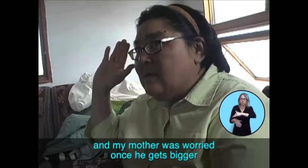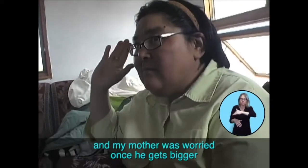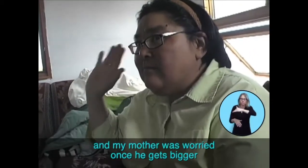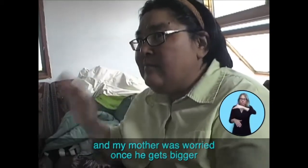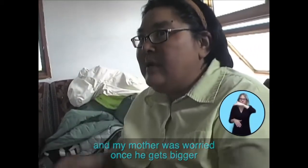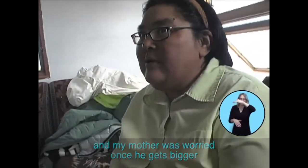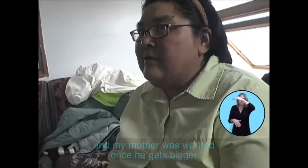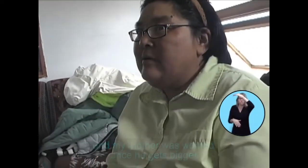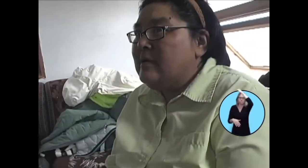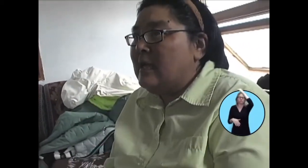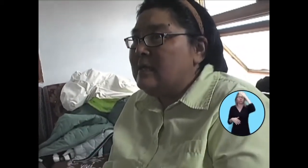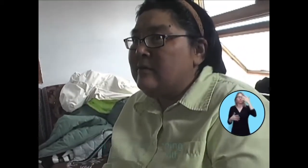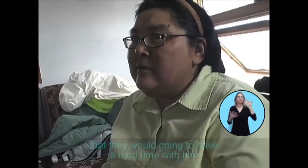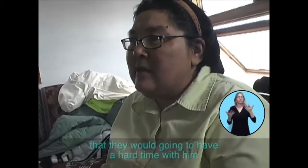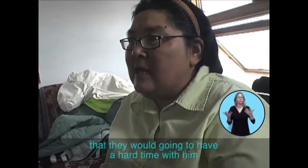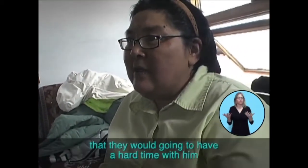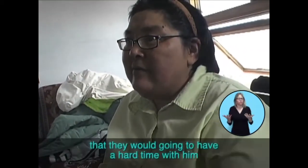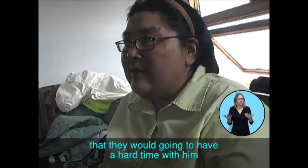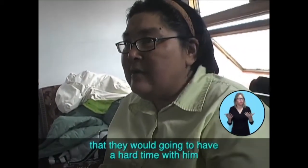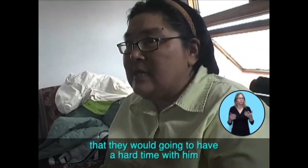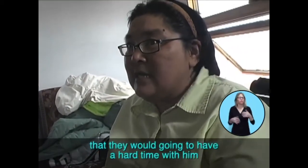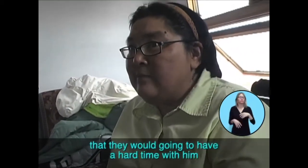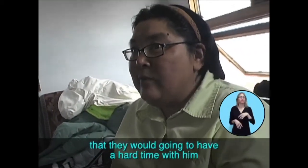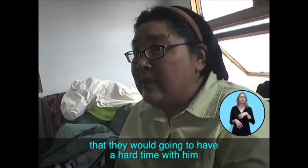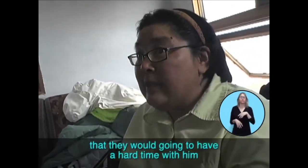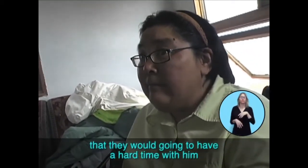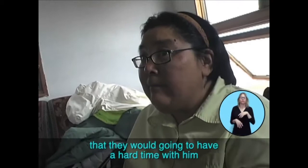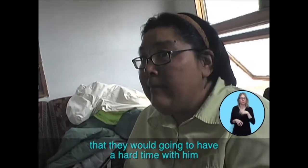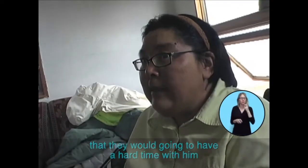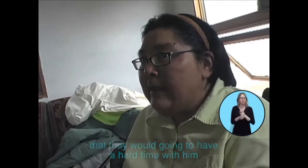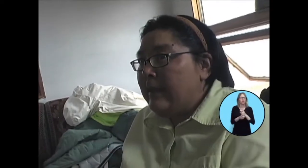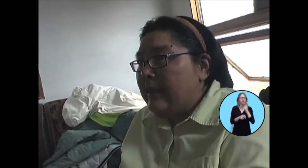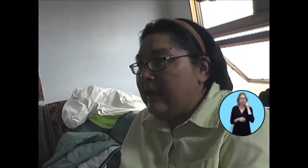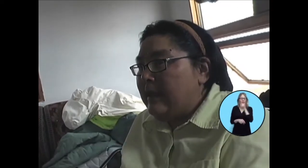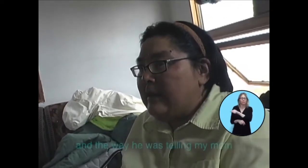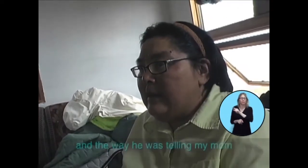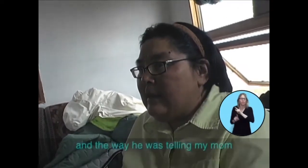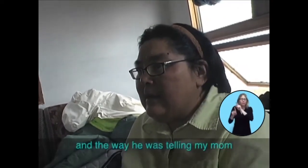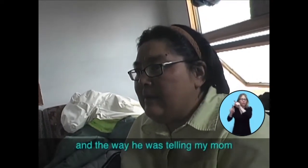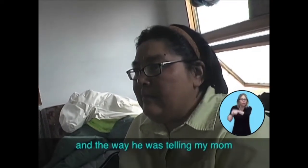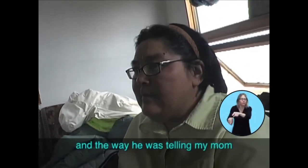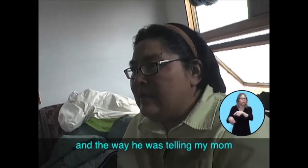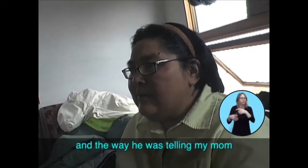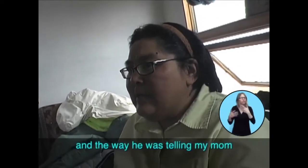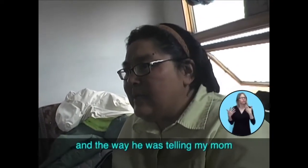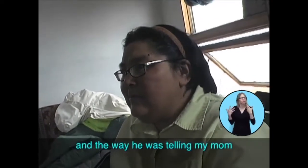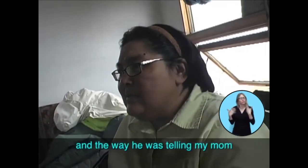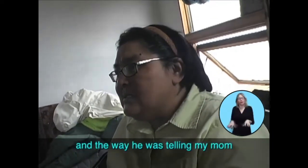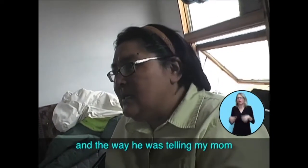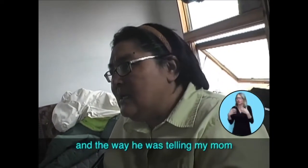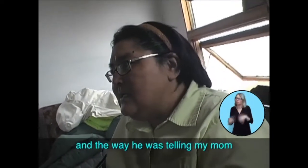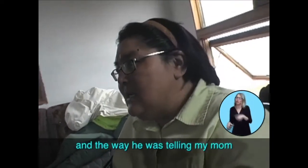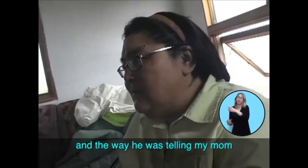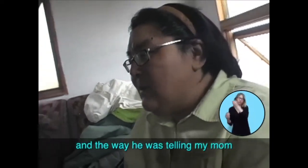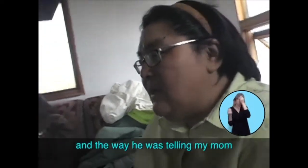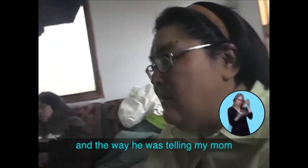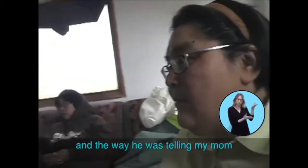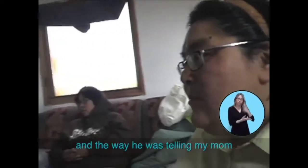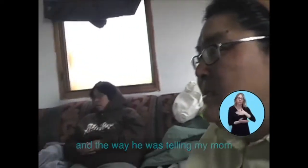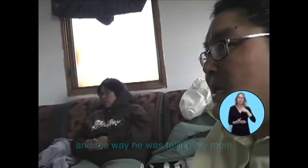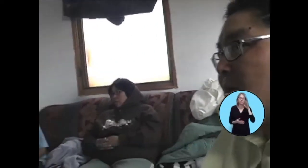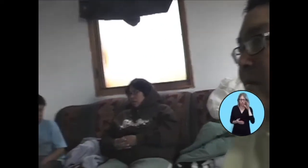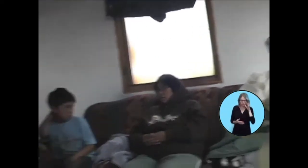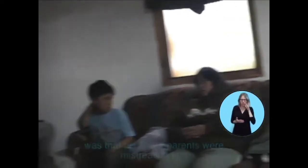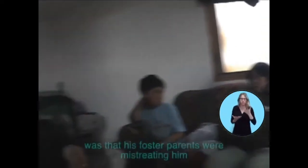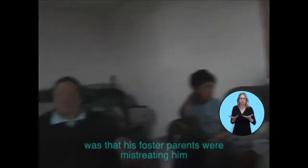gets bigger, that they were going to have a hard time with him. And the way he was telling my